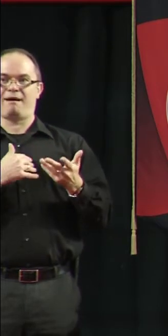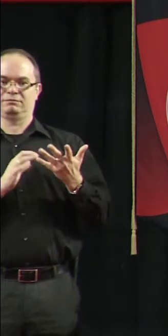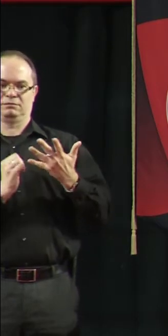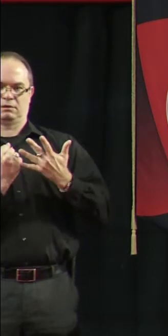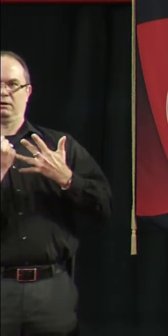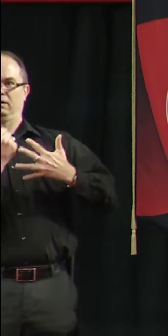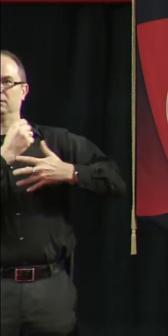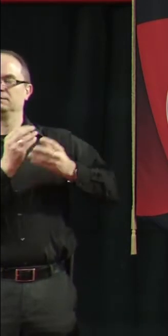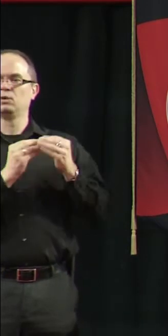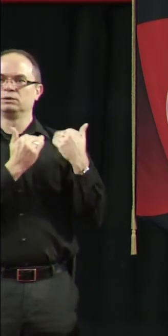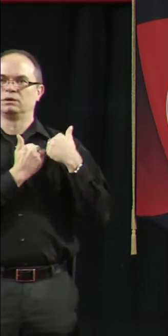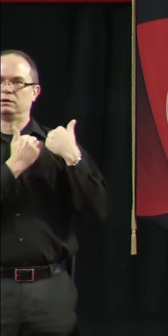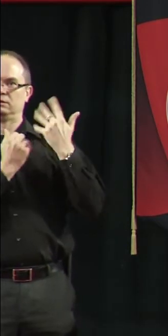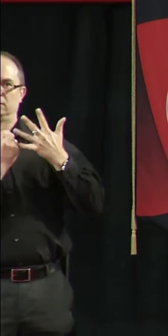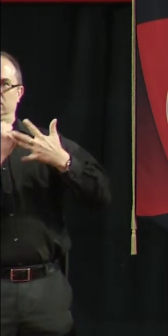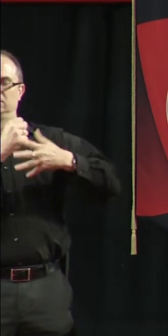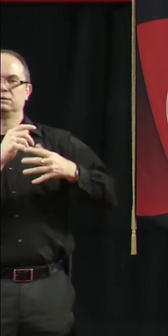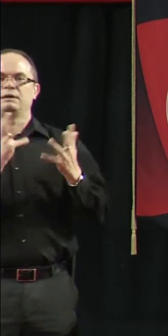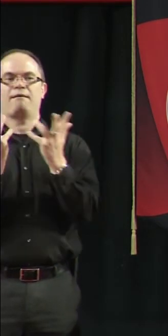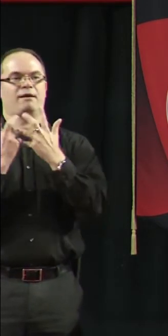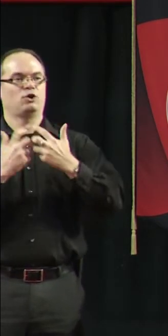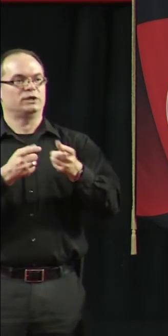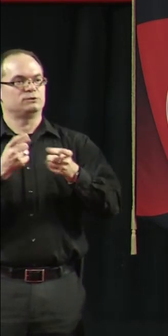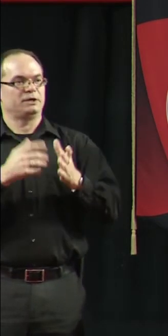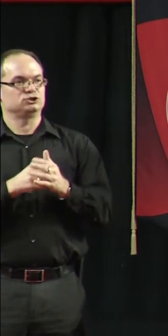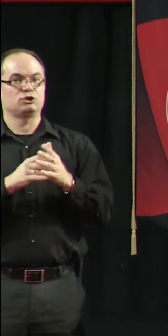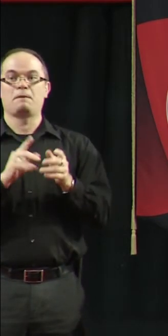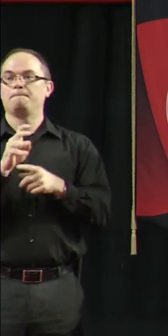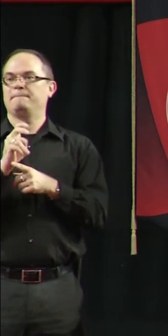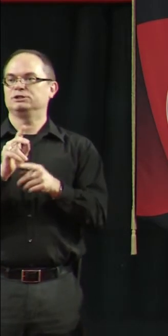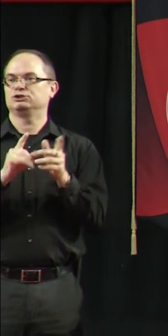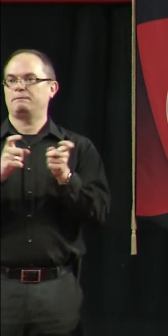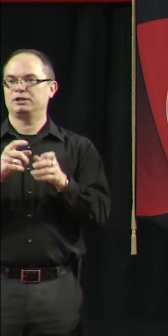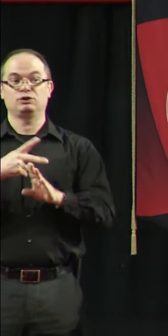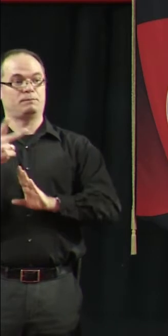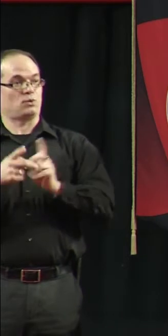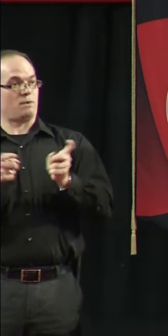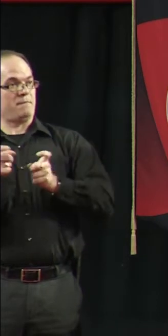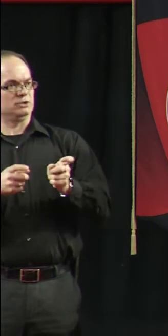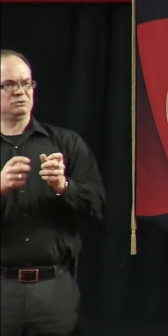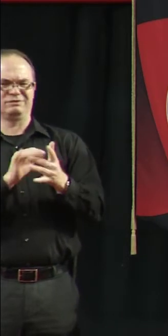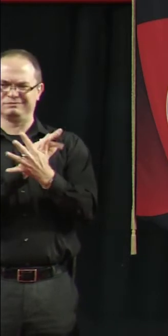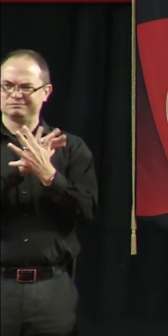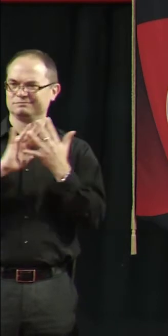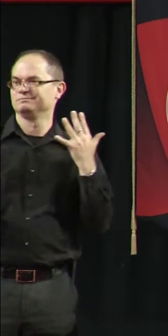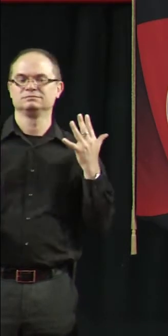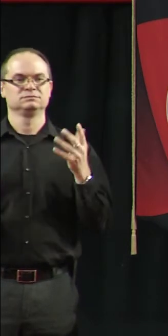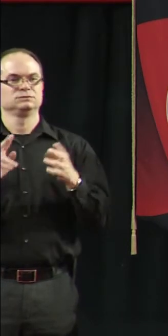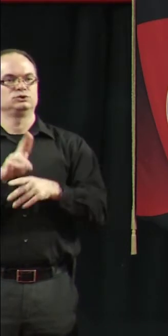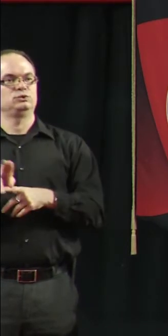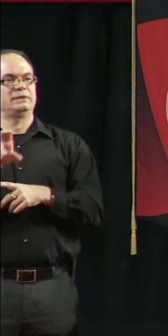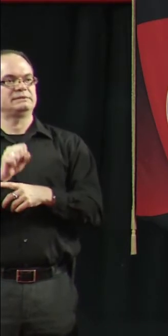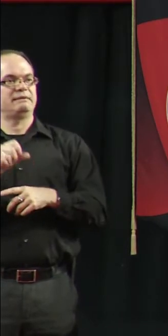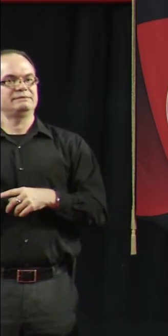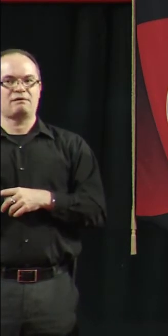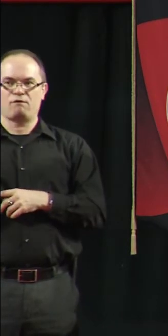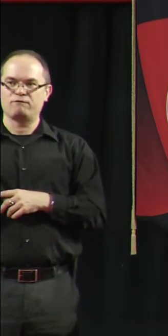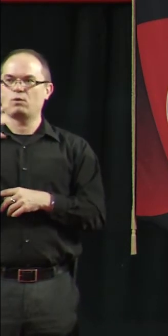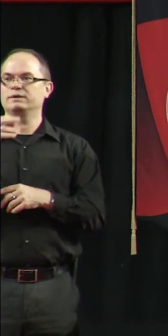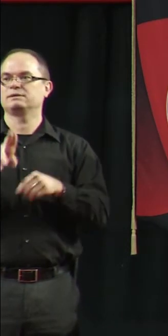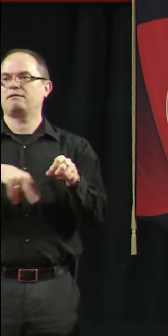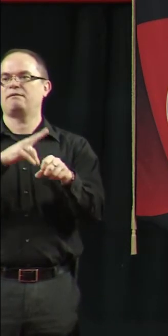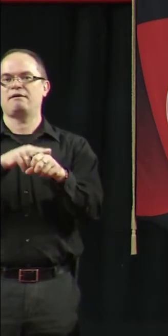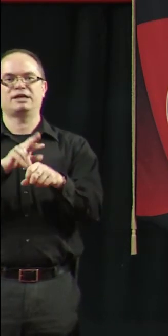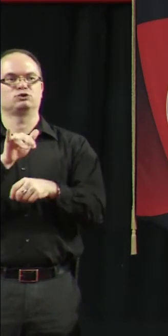responsibility, including integration manager, mission manager, and program manager for a variety of U.S. Air Force and